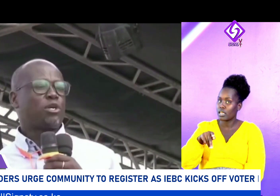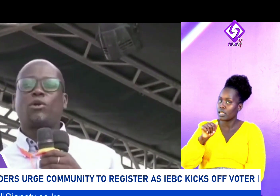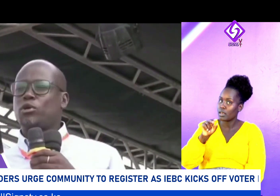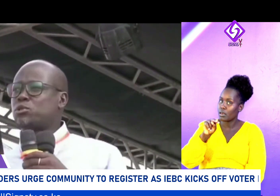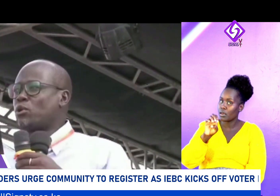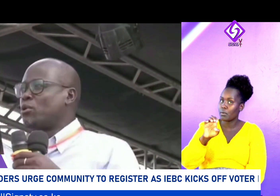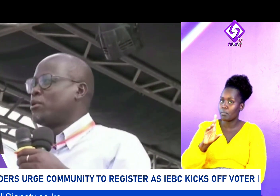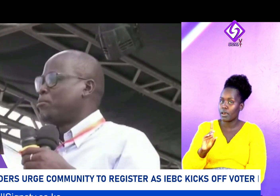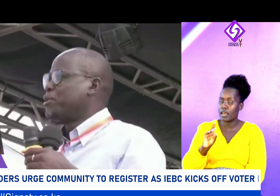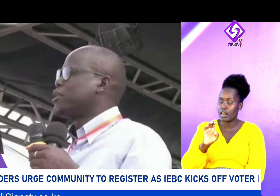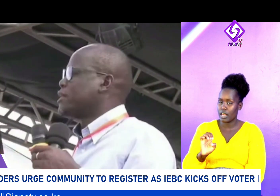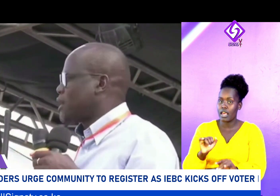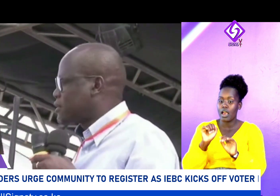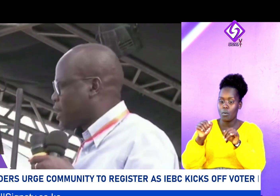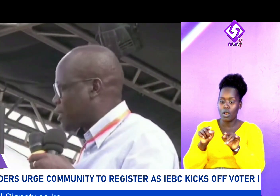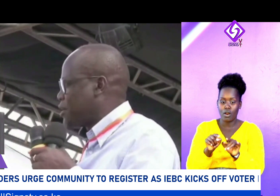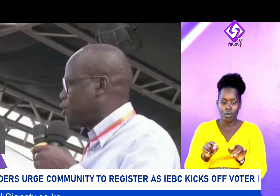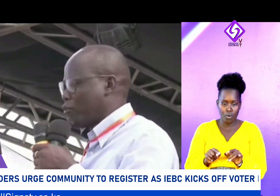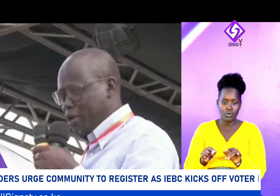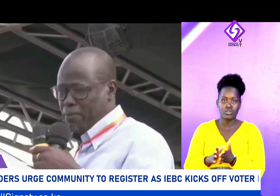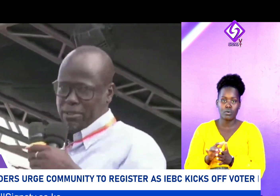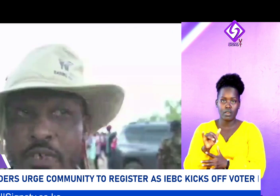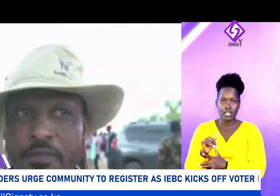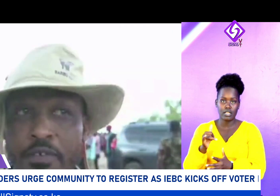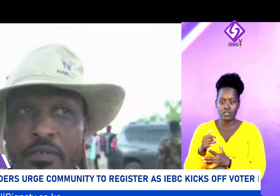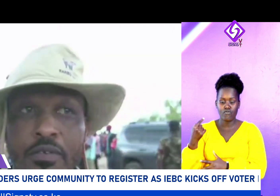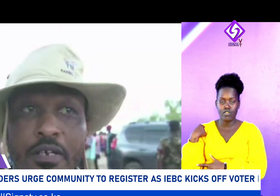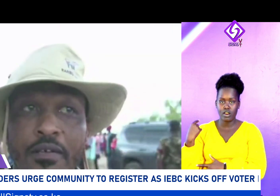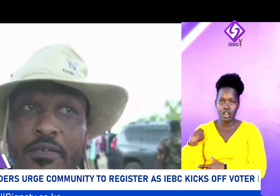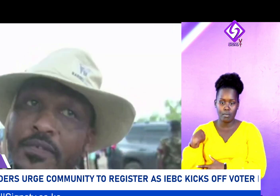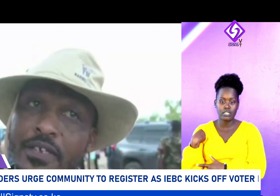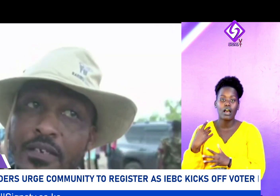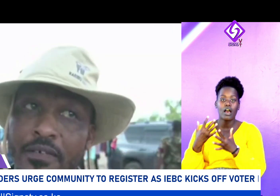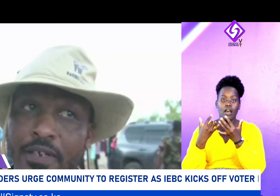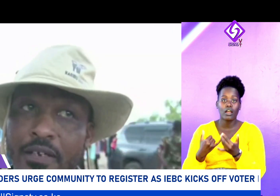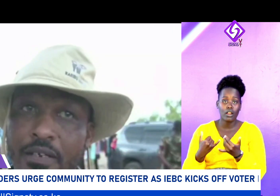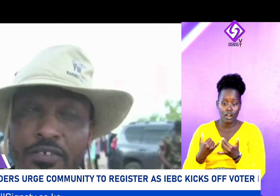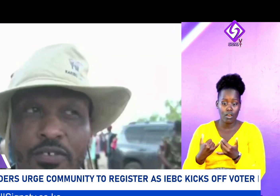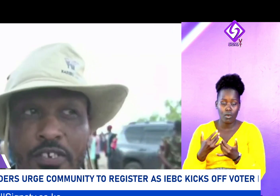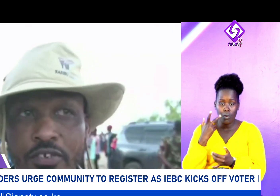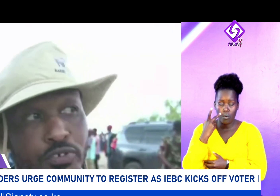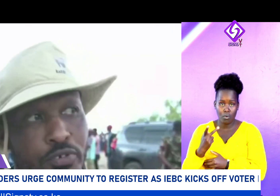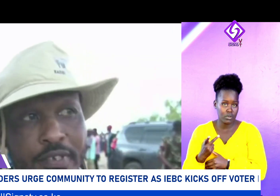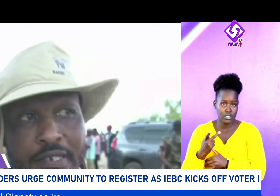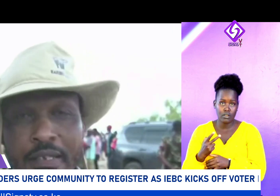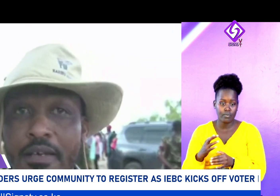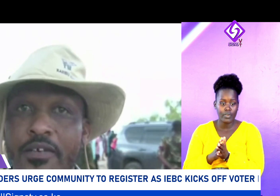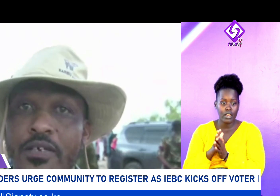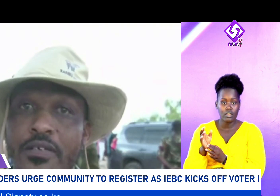can also be that tyranny of numbers. We have known and we have seen even resource distribution wise,